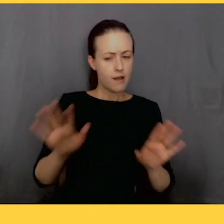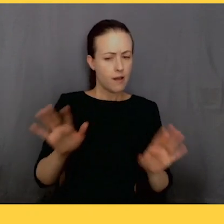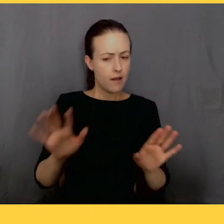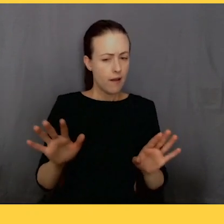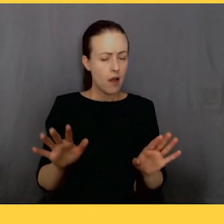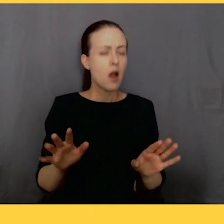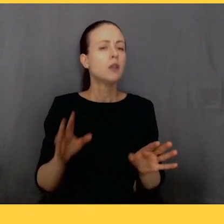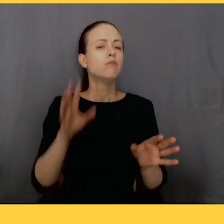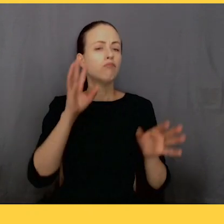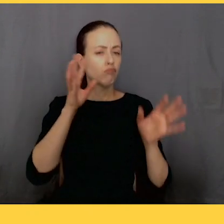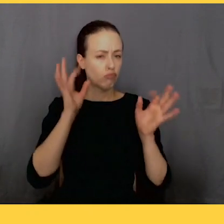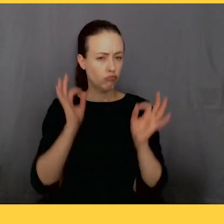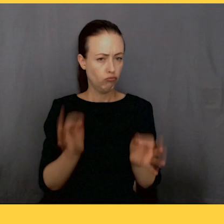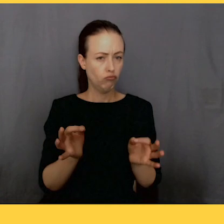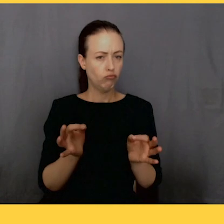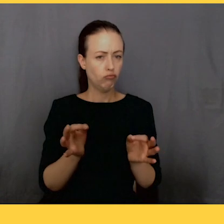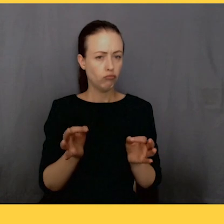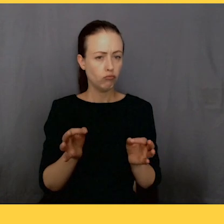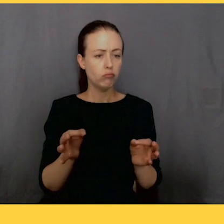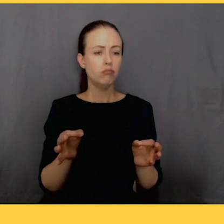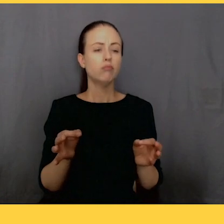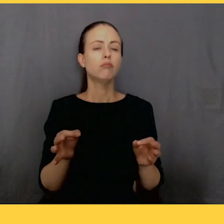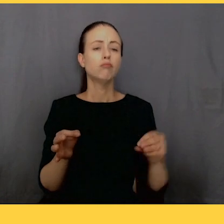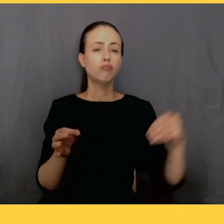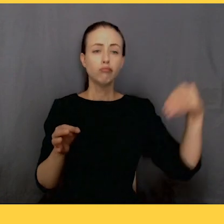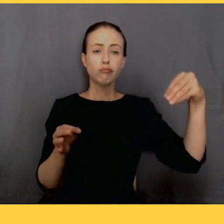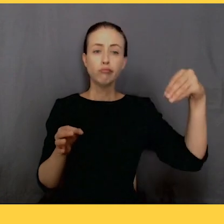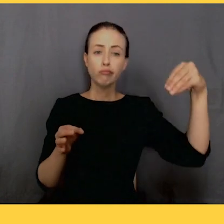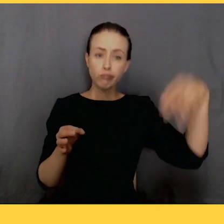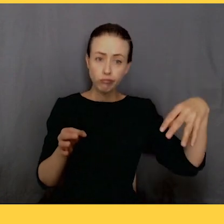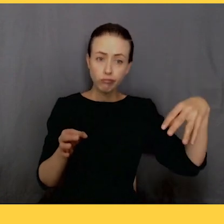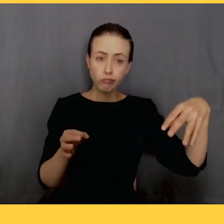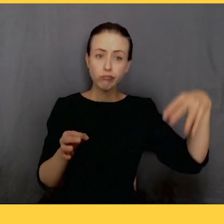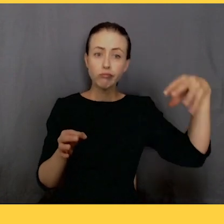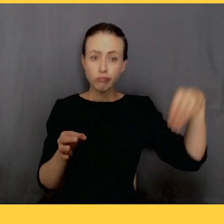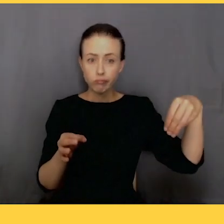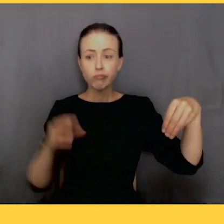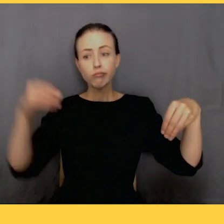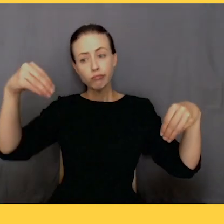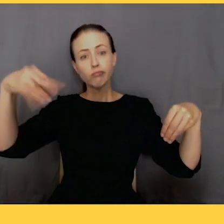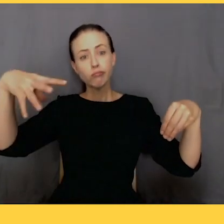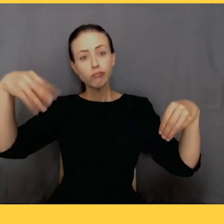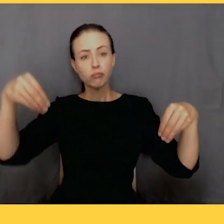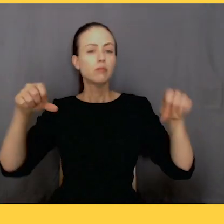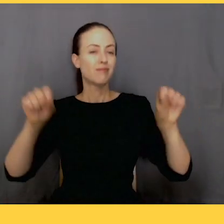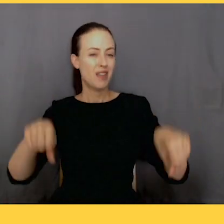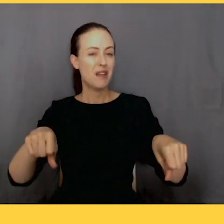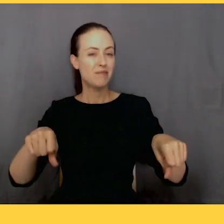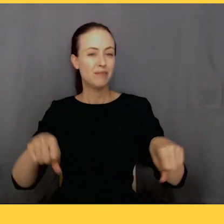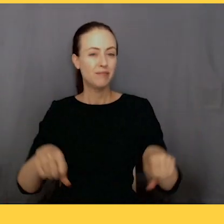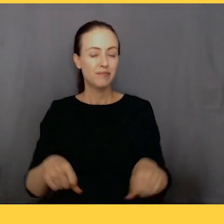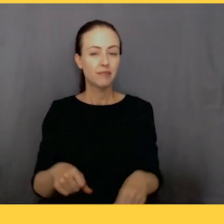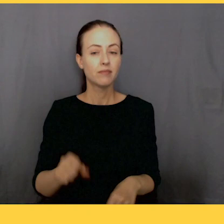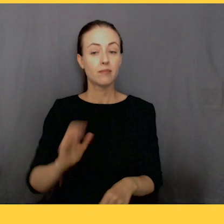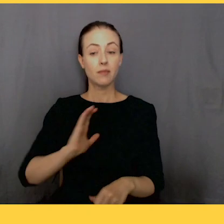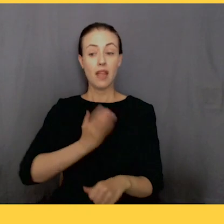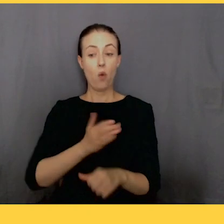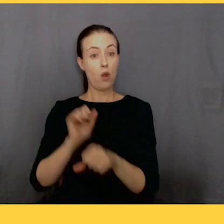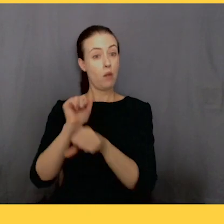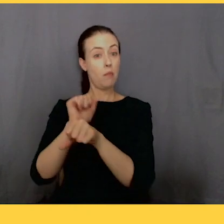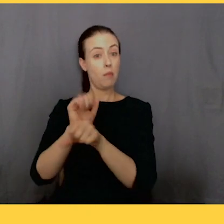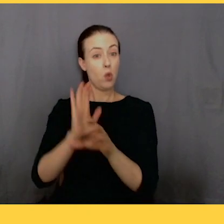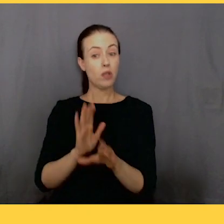gathering in the field with our subject matter experts, our experienced linemen and troublemen that are reporting